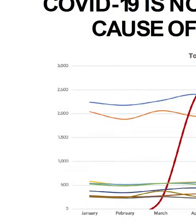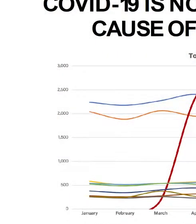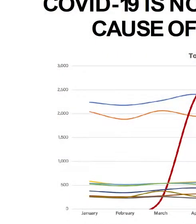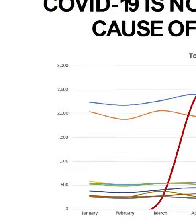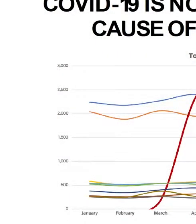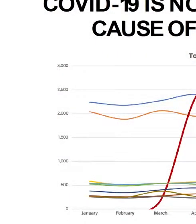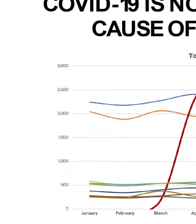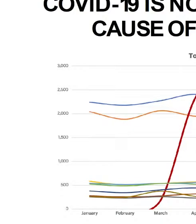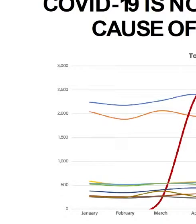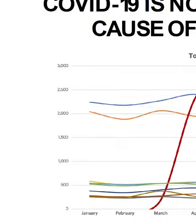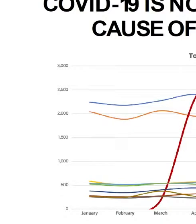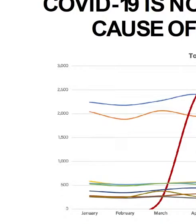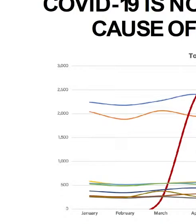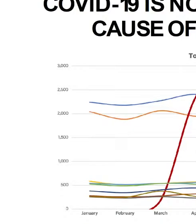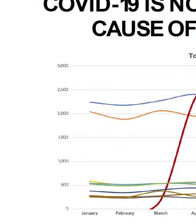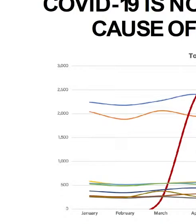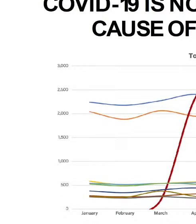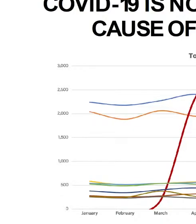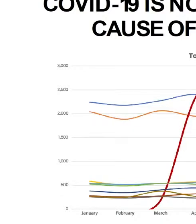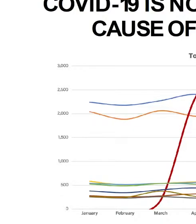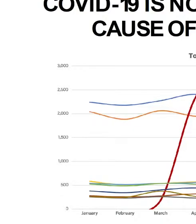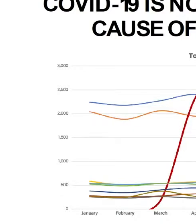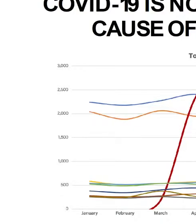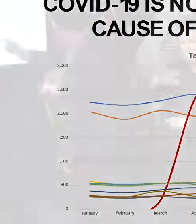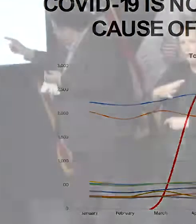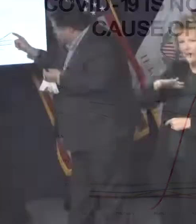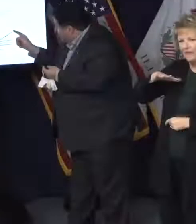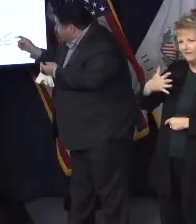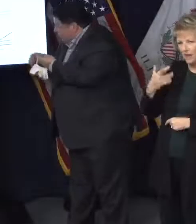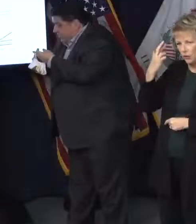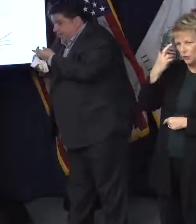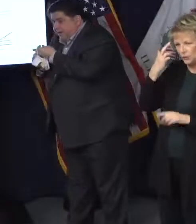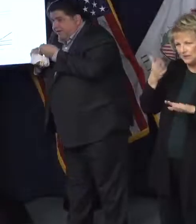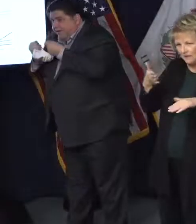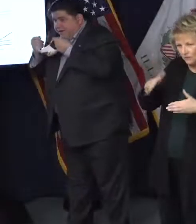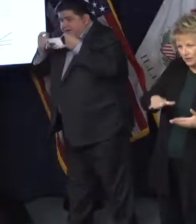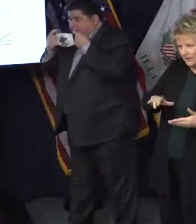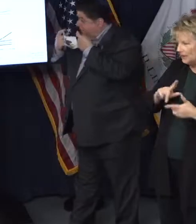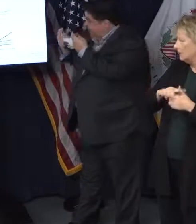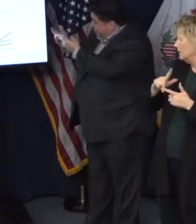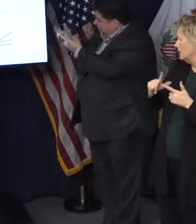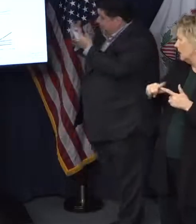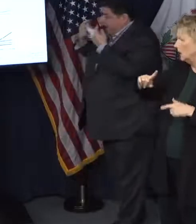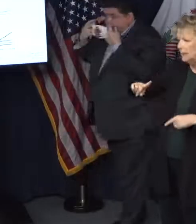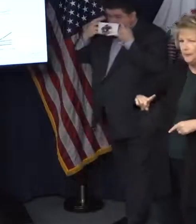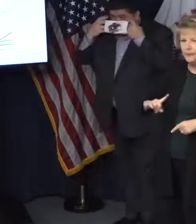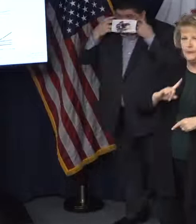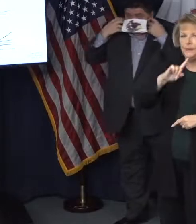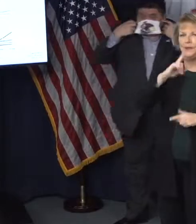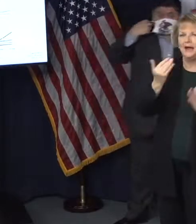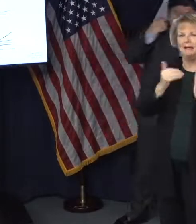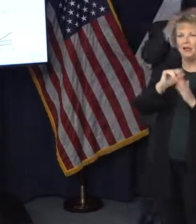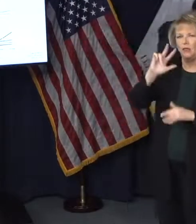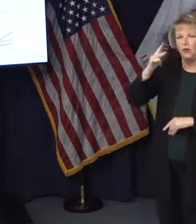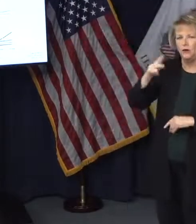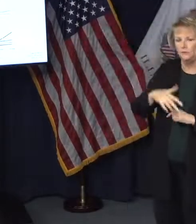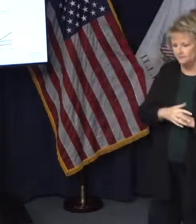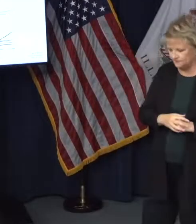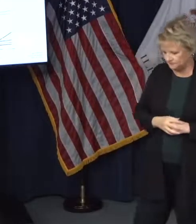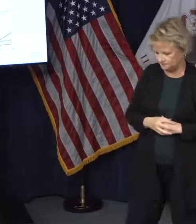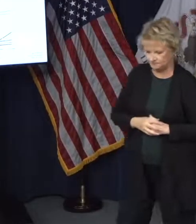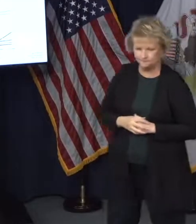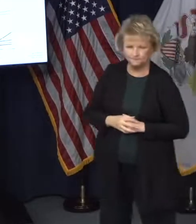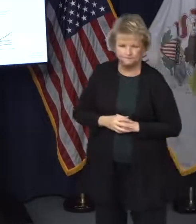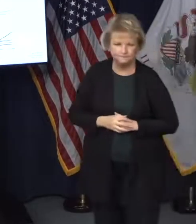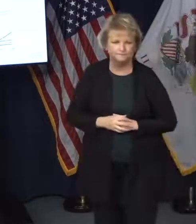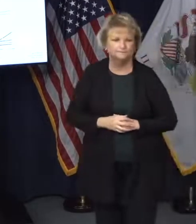can see, went down to being the fifth leading cause, and then it's back up to third. So we